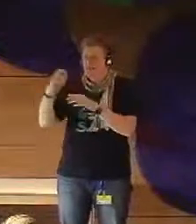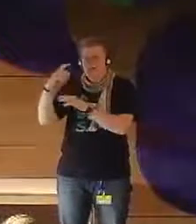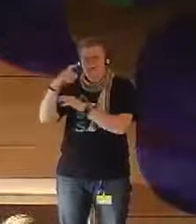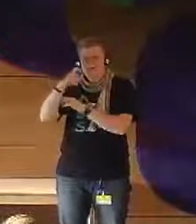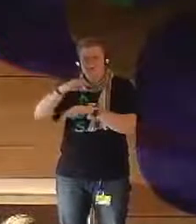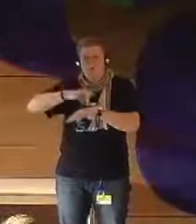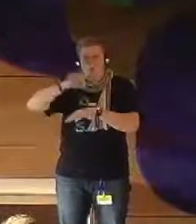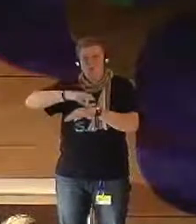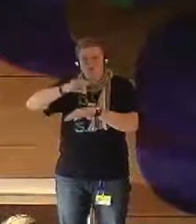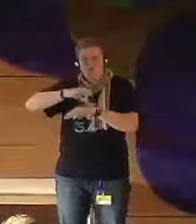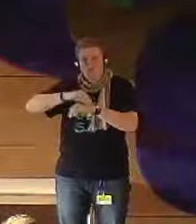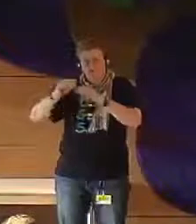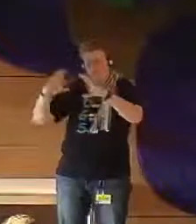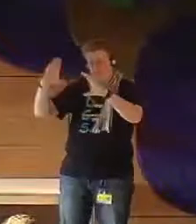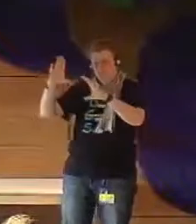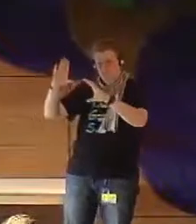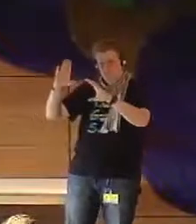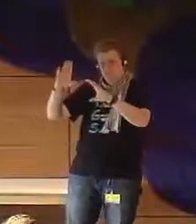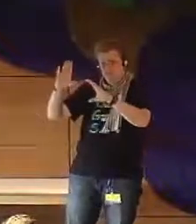if you fall, it will fracture.